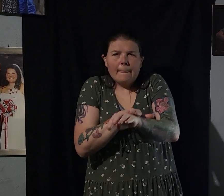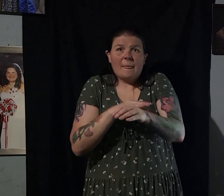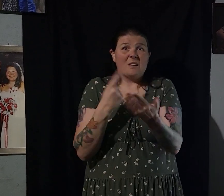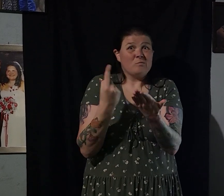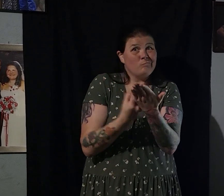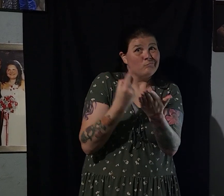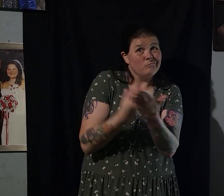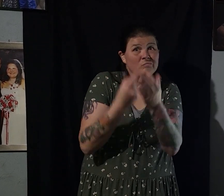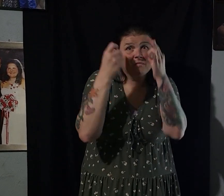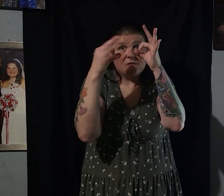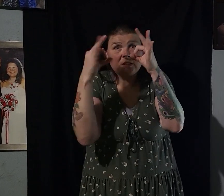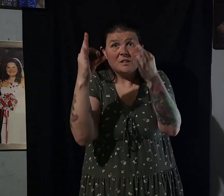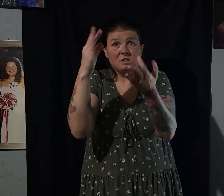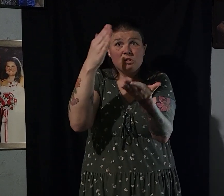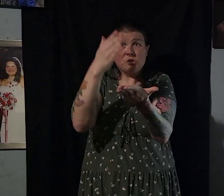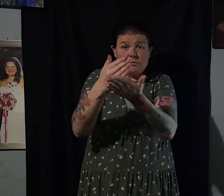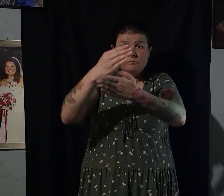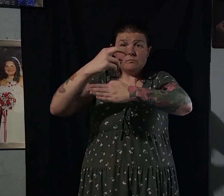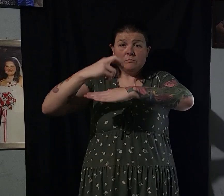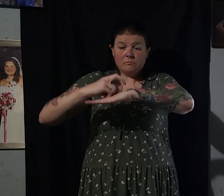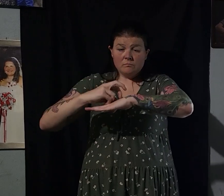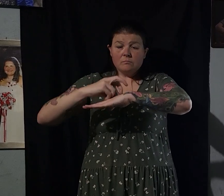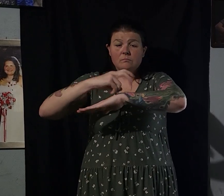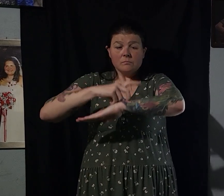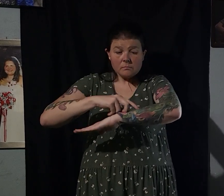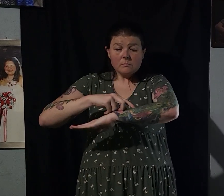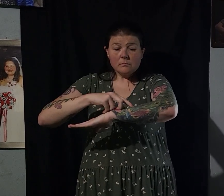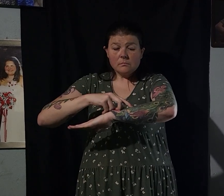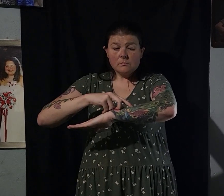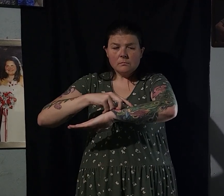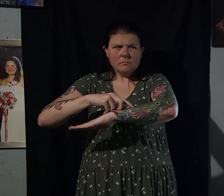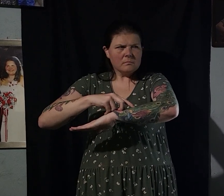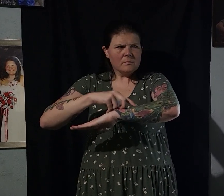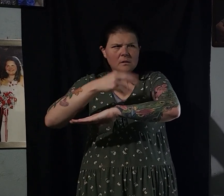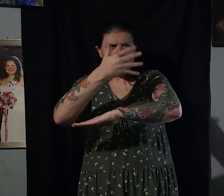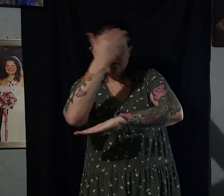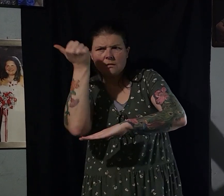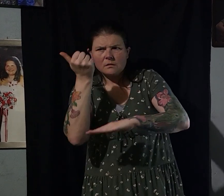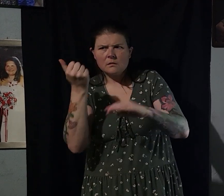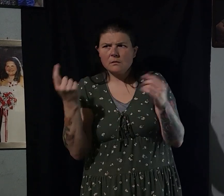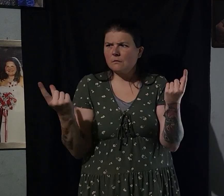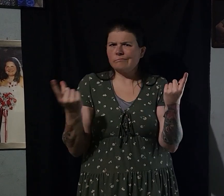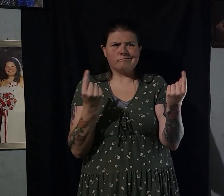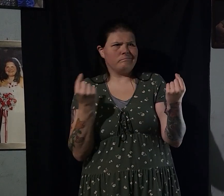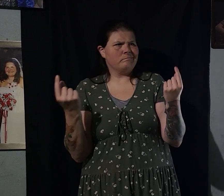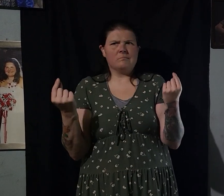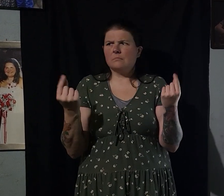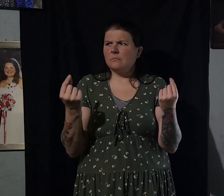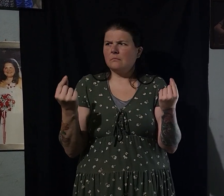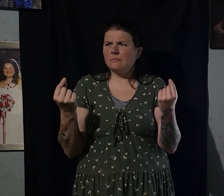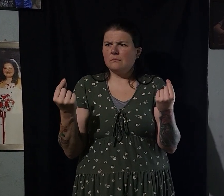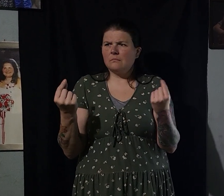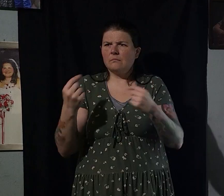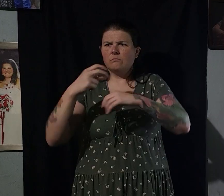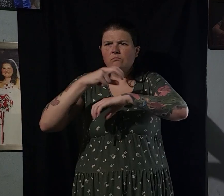Sometimes they stop completely in mid-step, as if they've forgotten what they're supposed to be doing. But if you